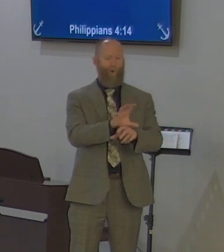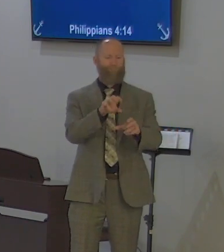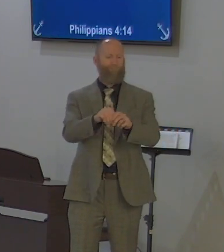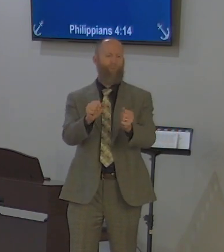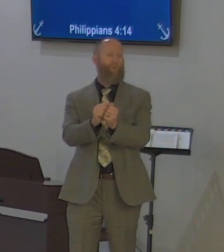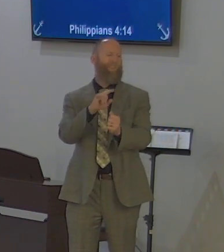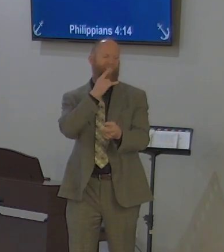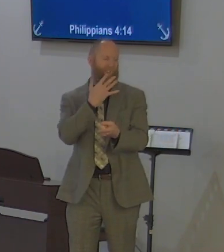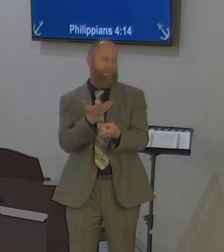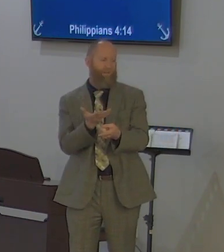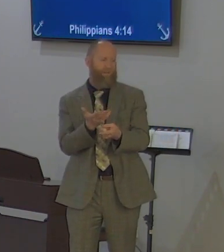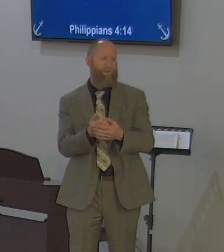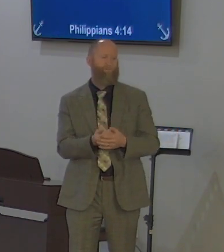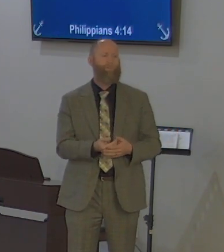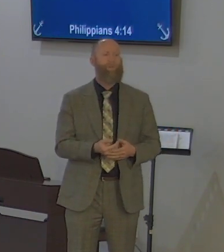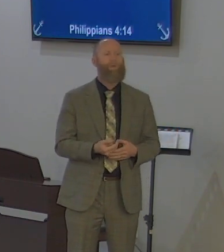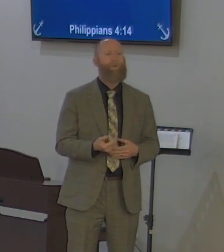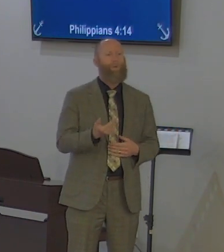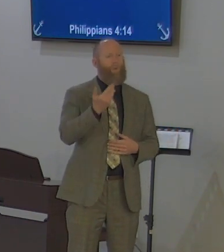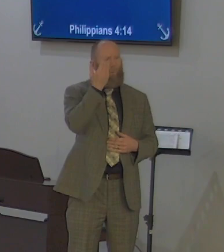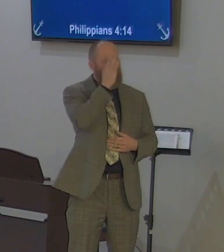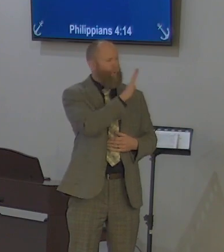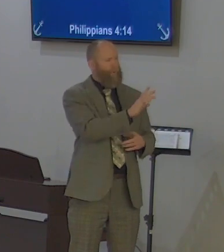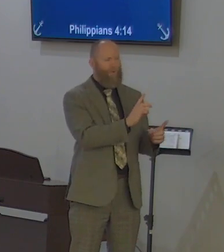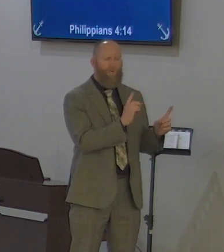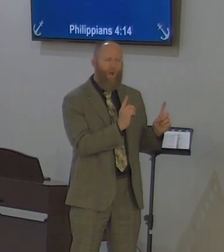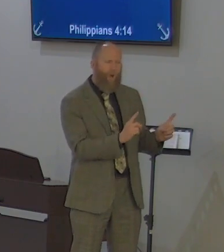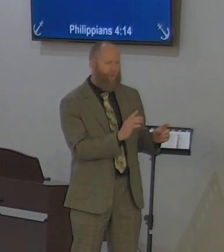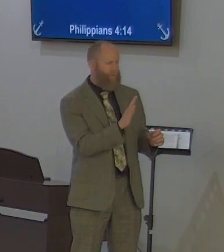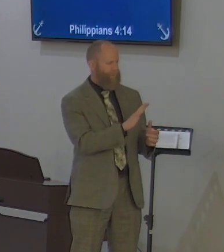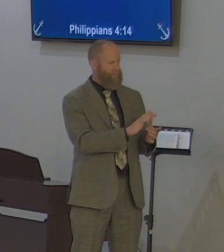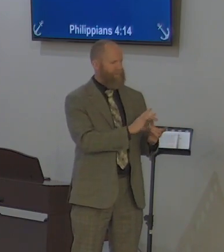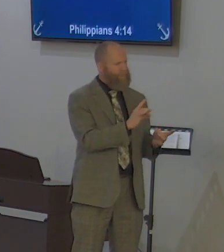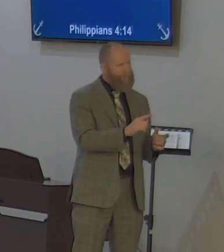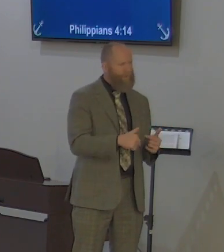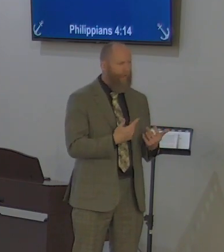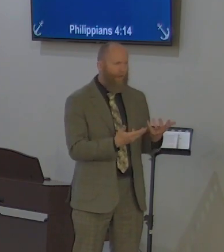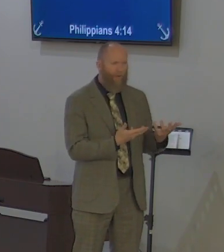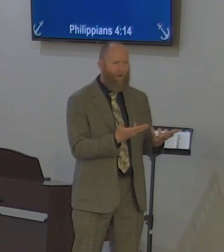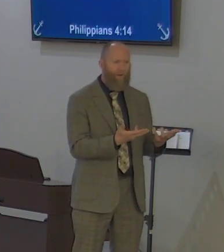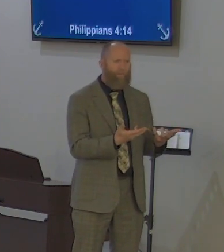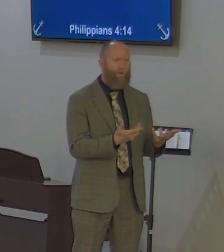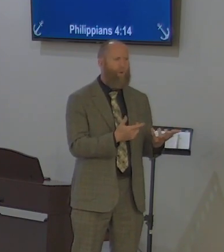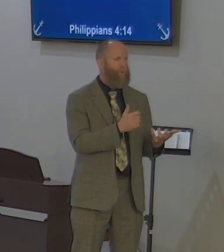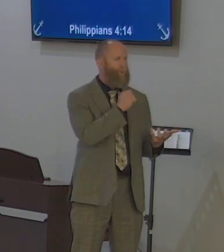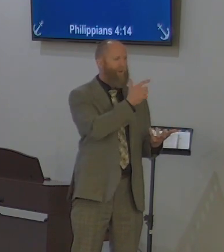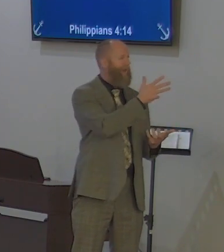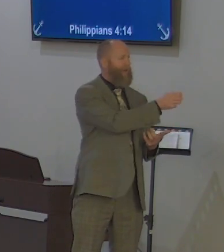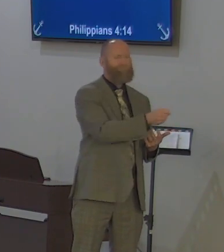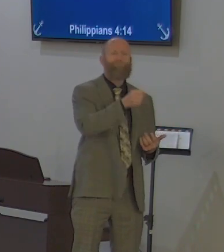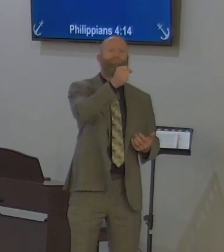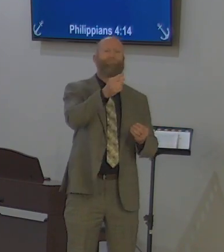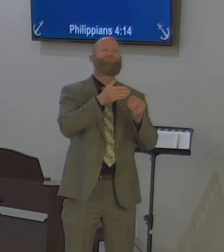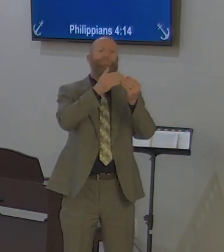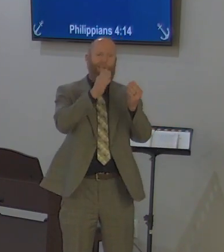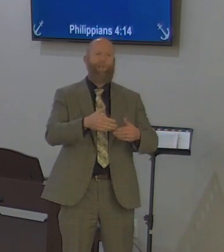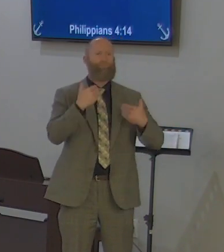stand spiritually and your temperament to a degree, and you understand this, we're not going to put you in leadership over other people